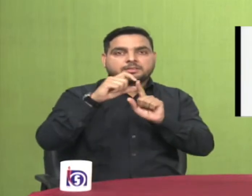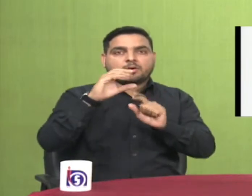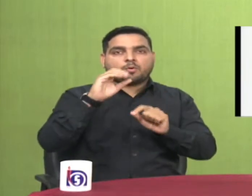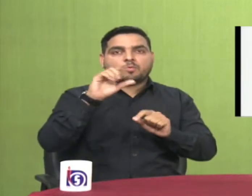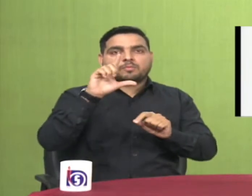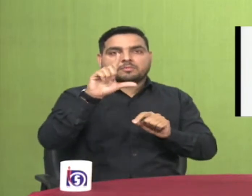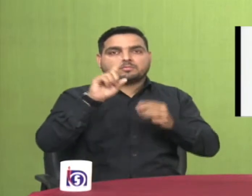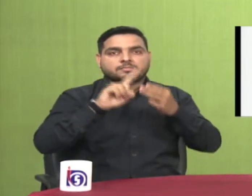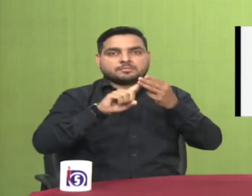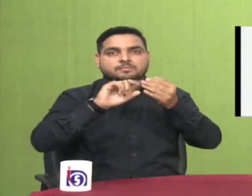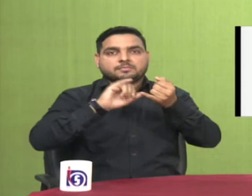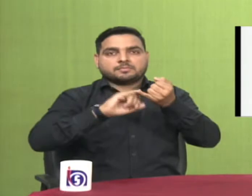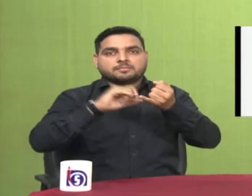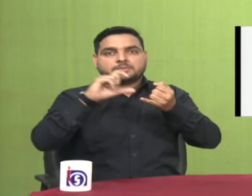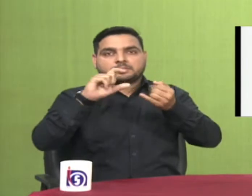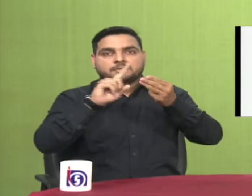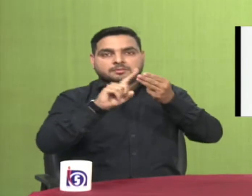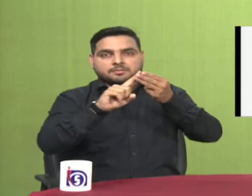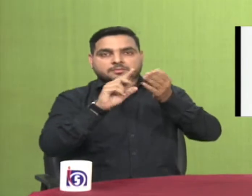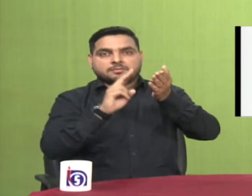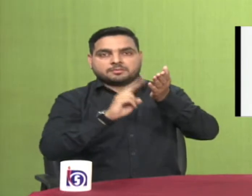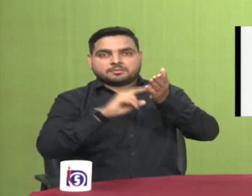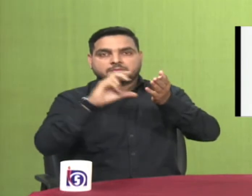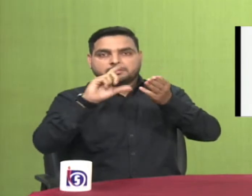Stage 6 is adolescence.